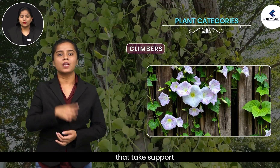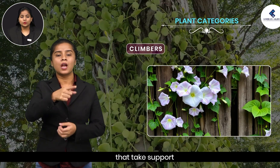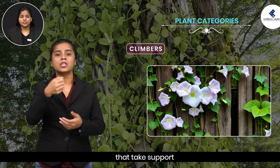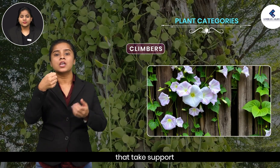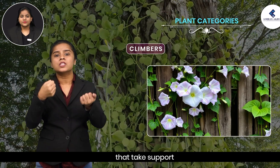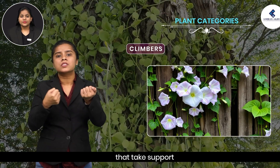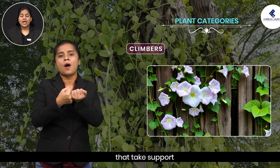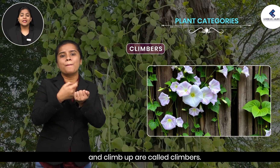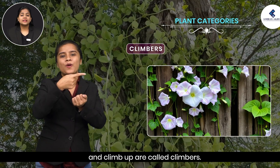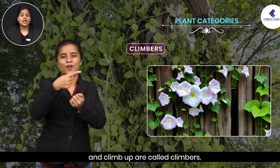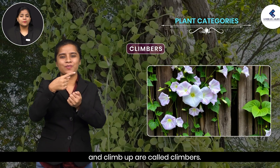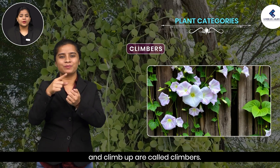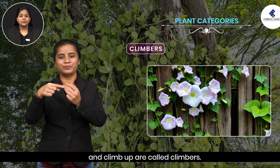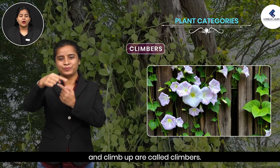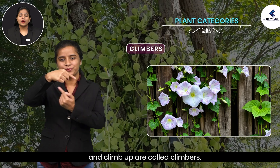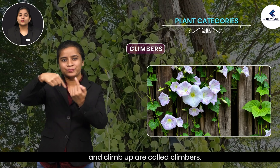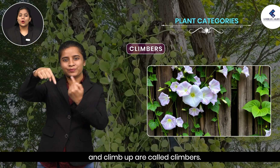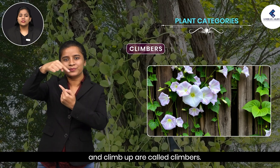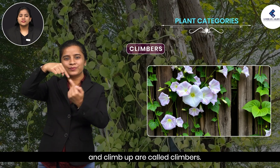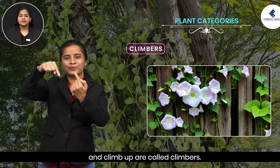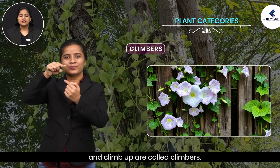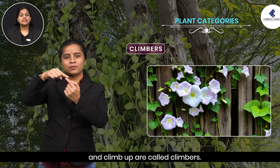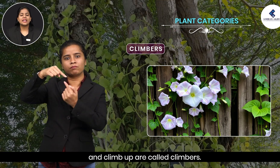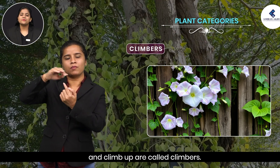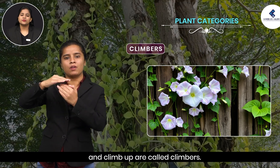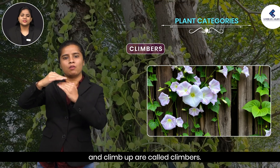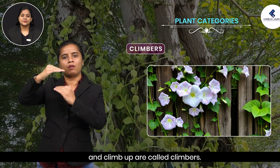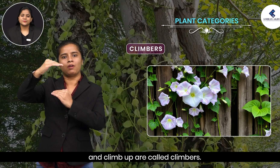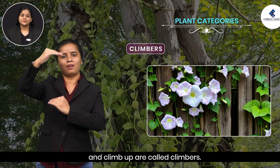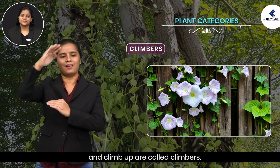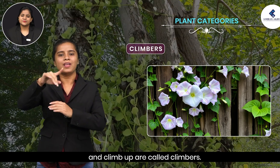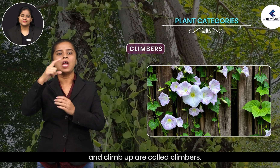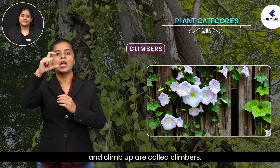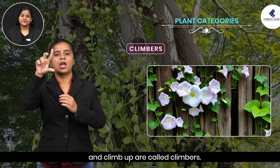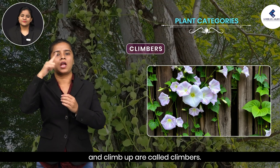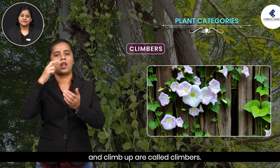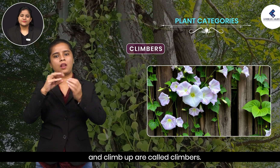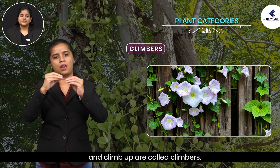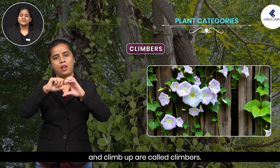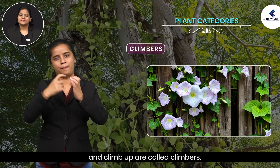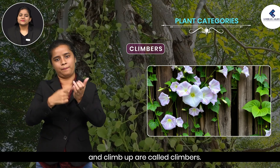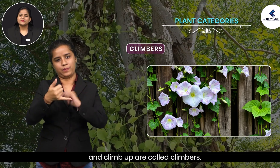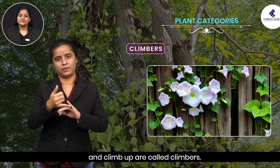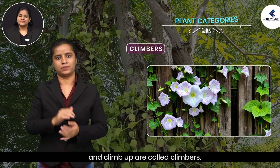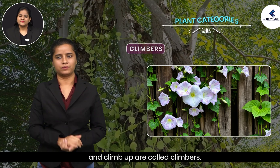take support and climb up are called climbers.